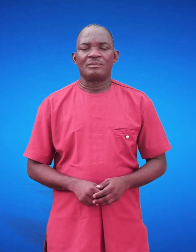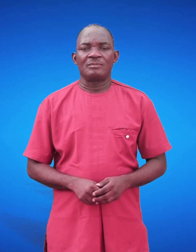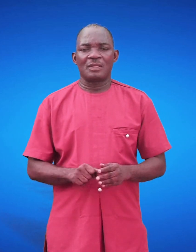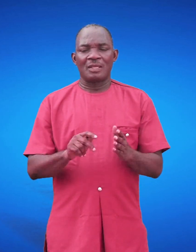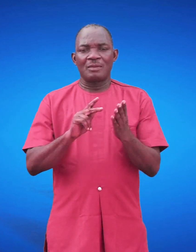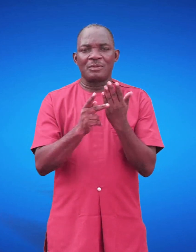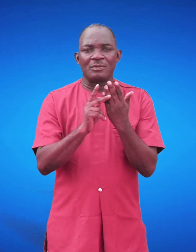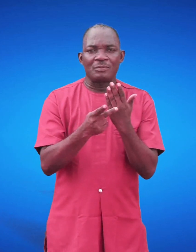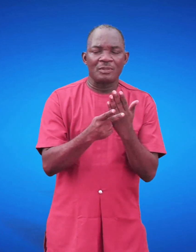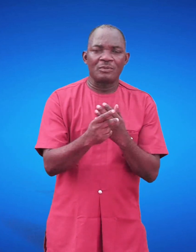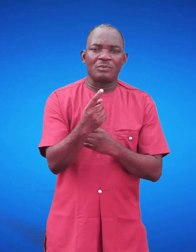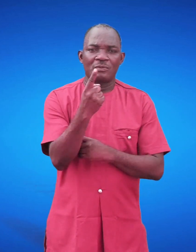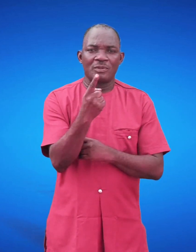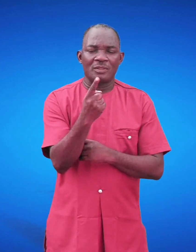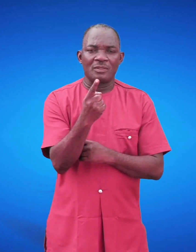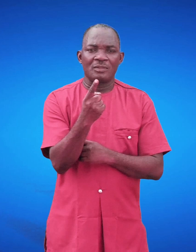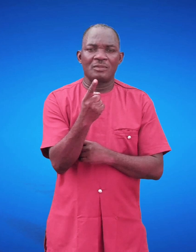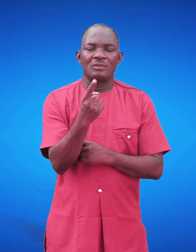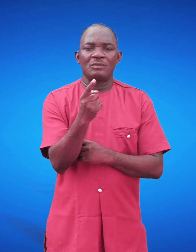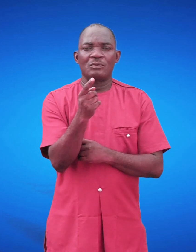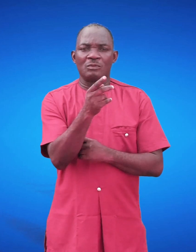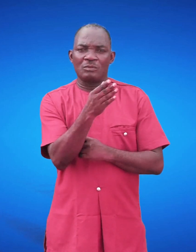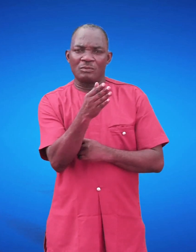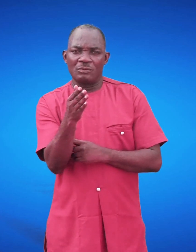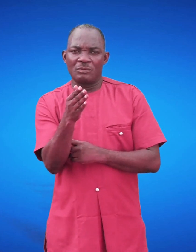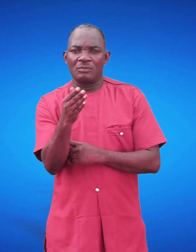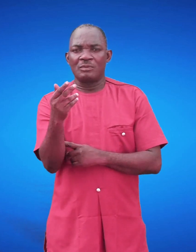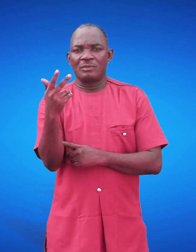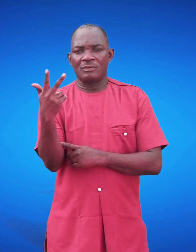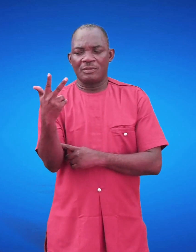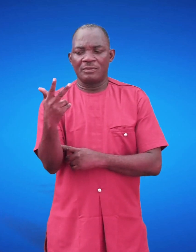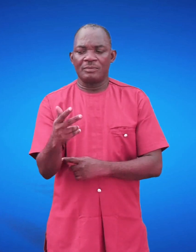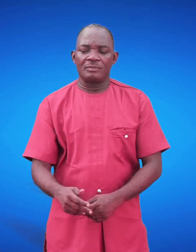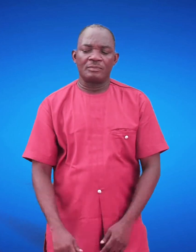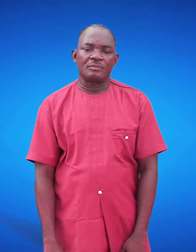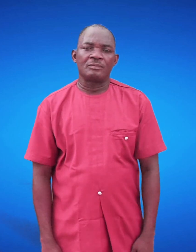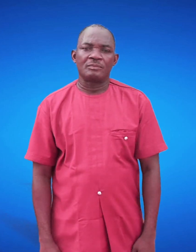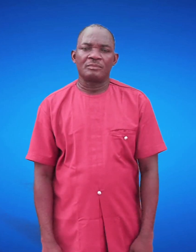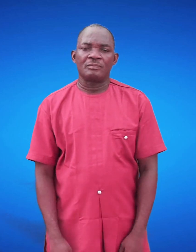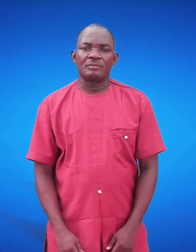pages 1 to 3. Part 1.